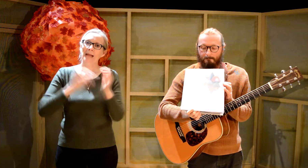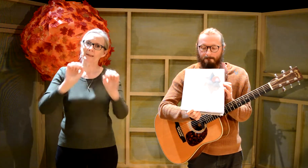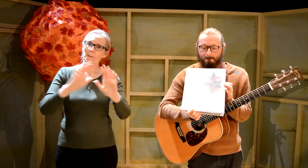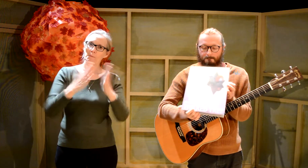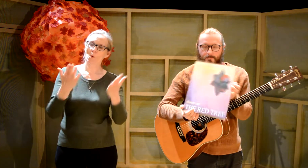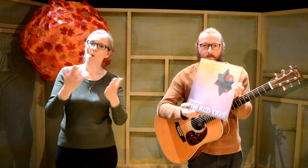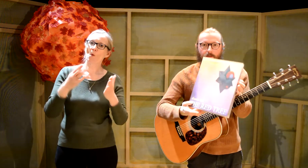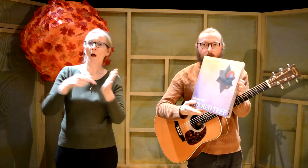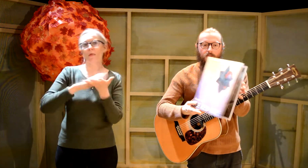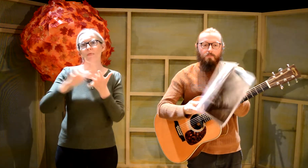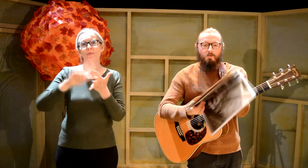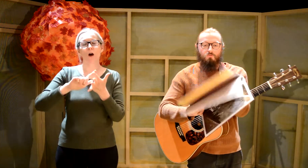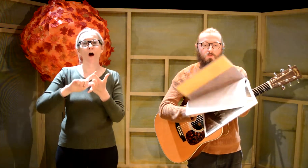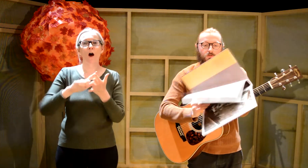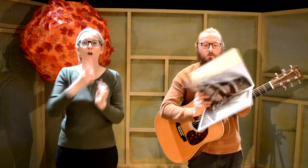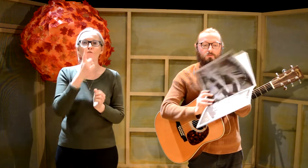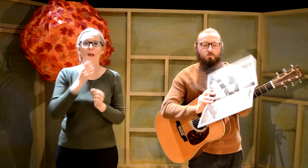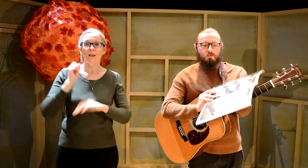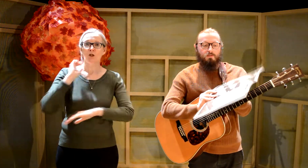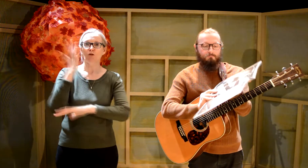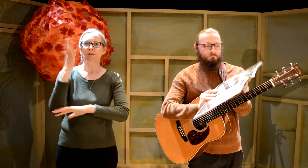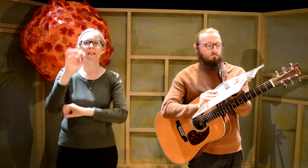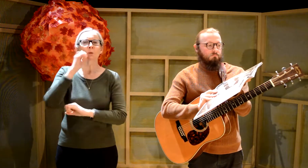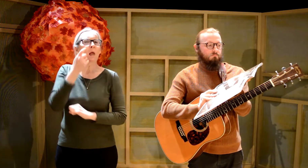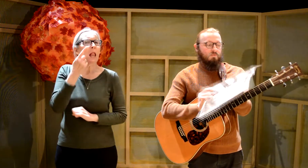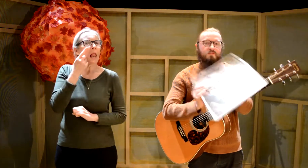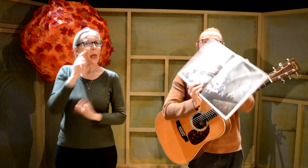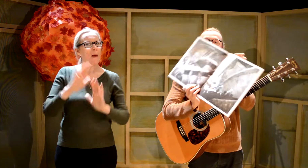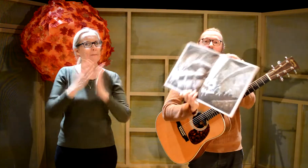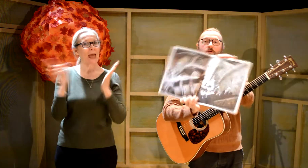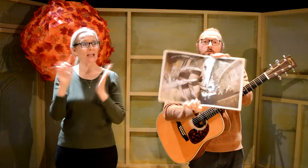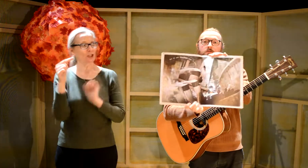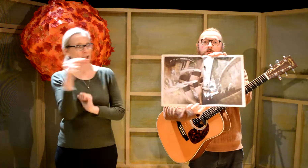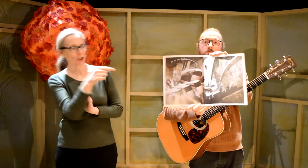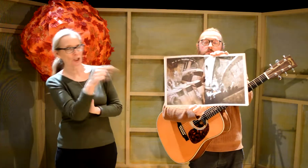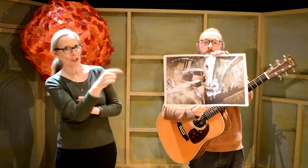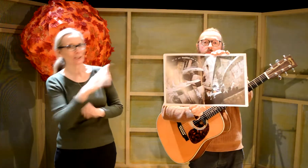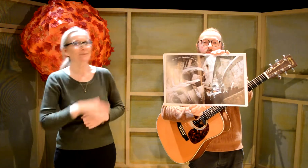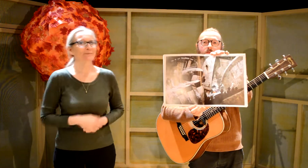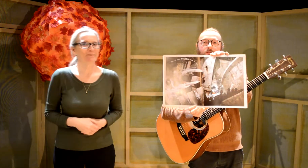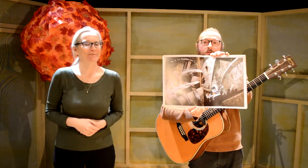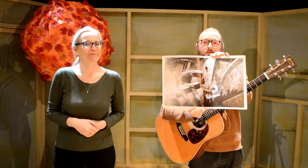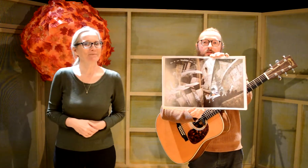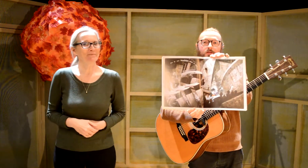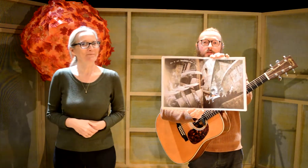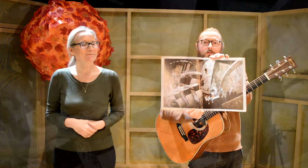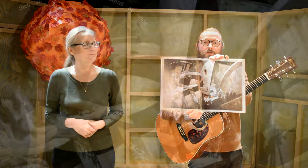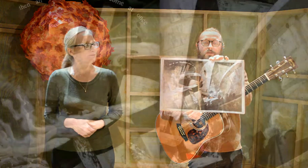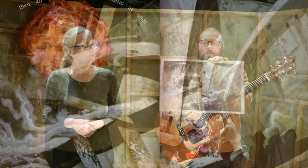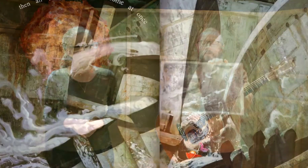Okay? And the page we're going to look at is this one.